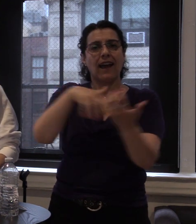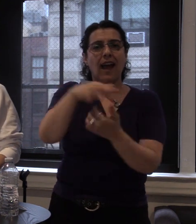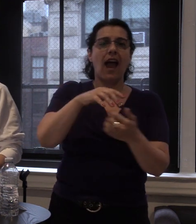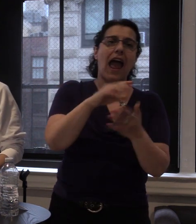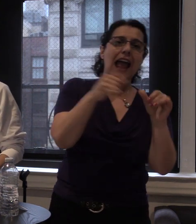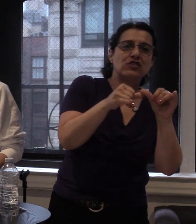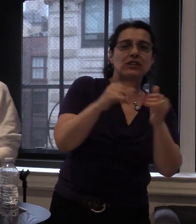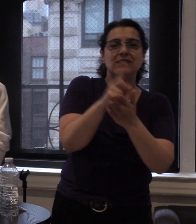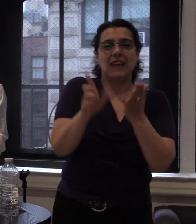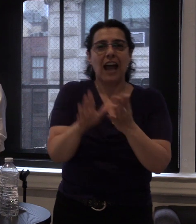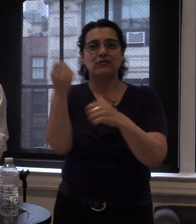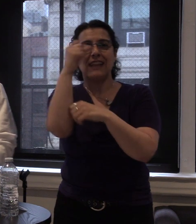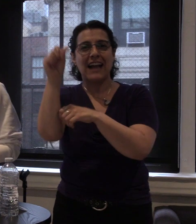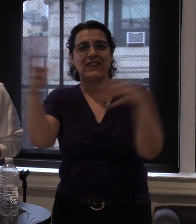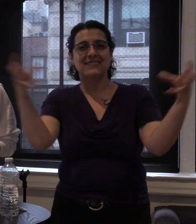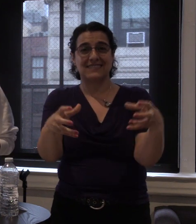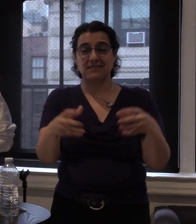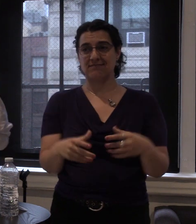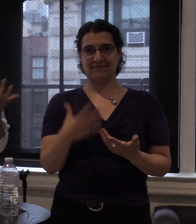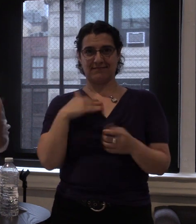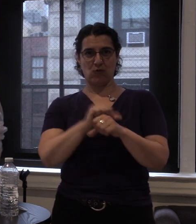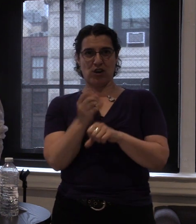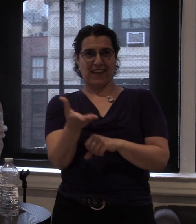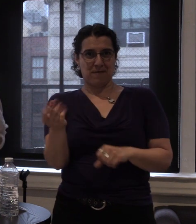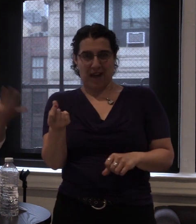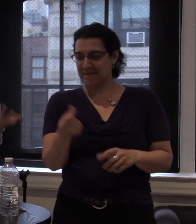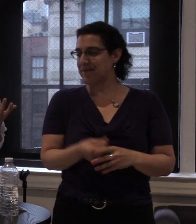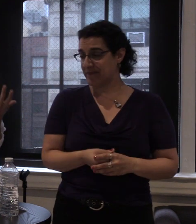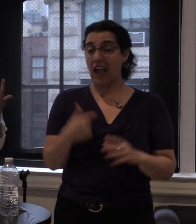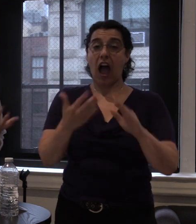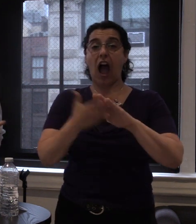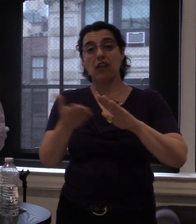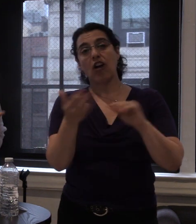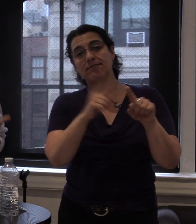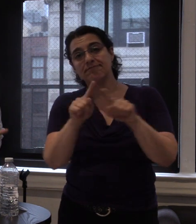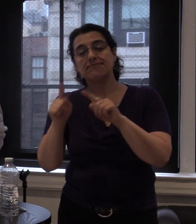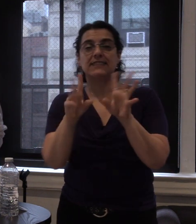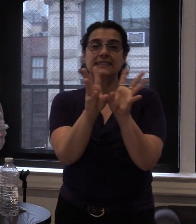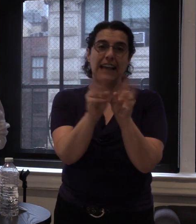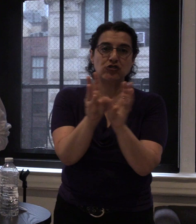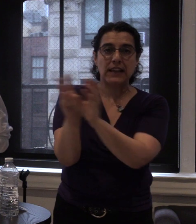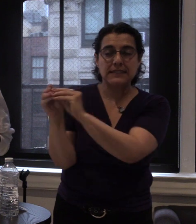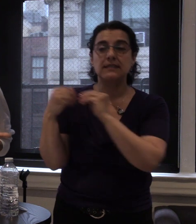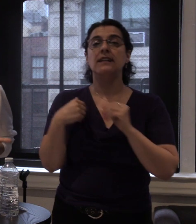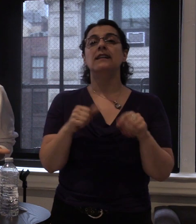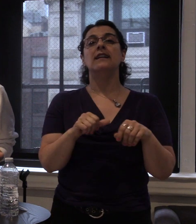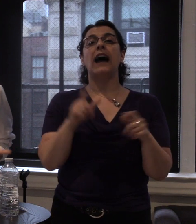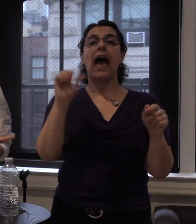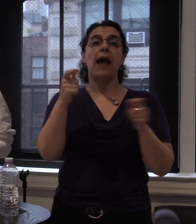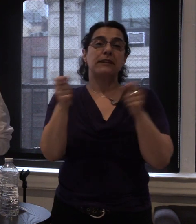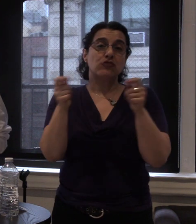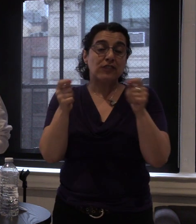activists. So what do I do there? I run multiple sessions on an ongoing basis. I do